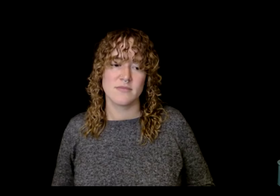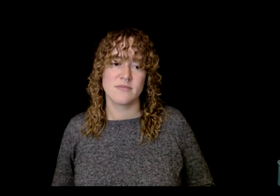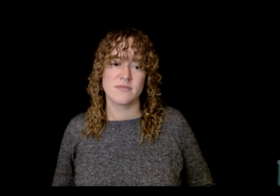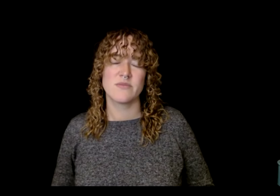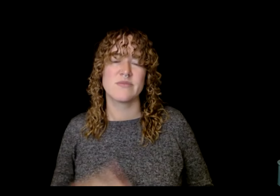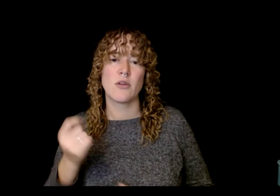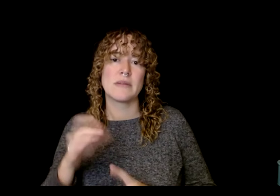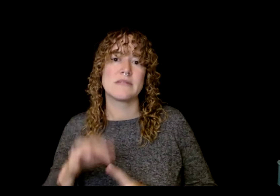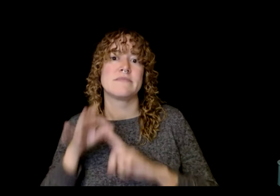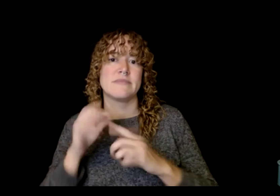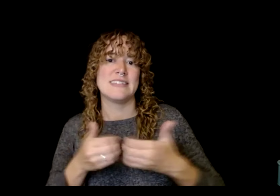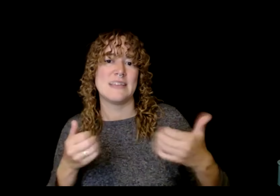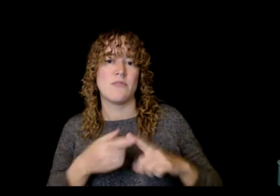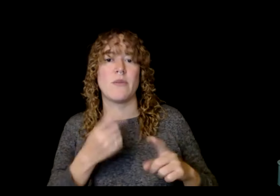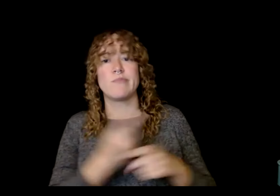process.